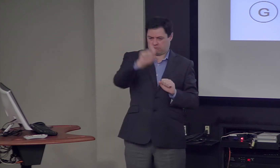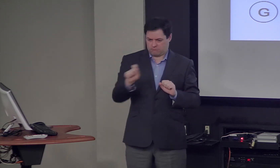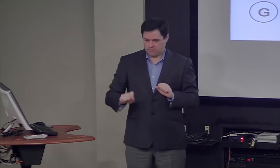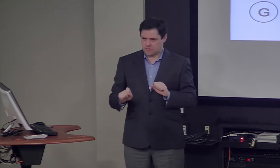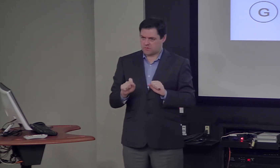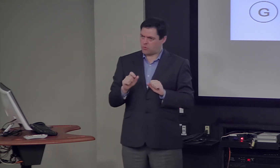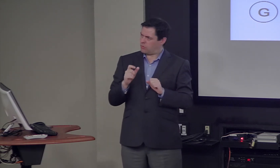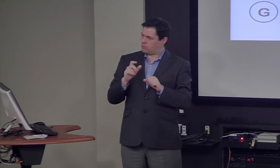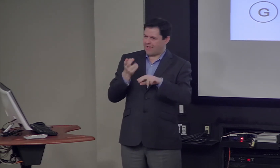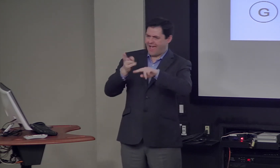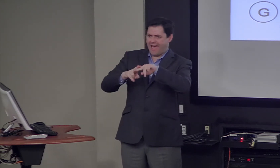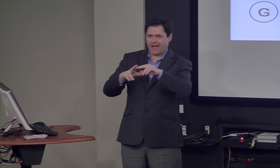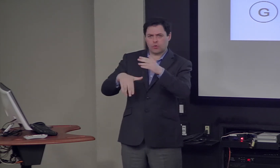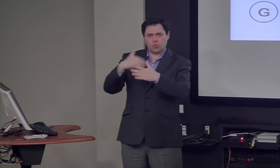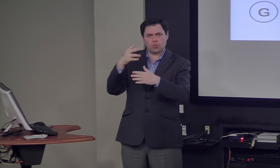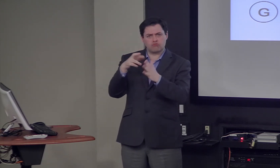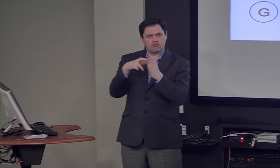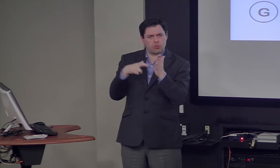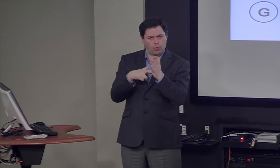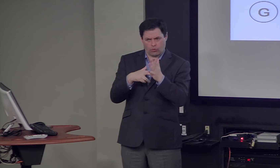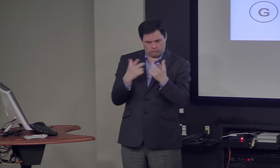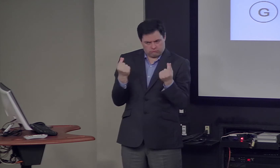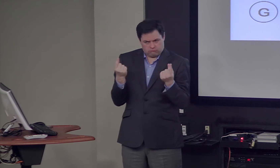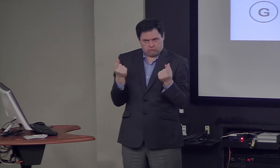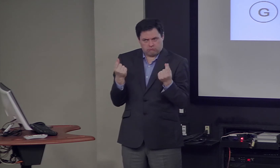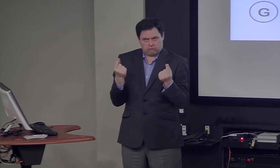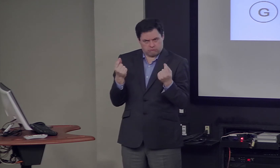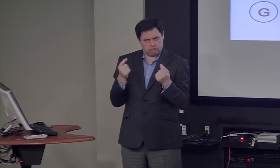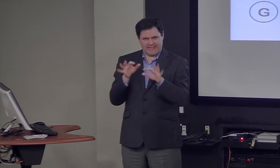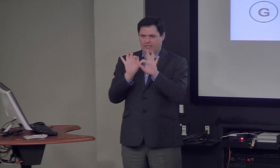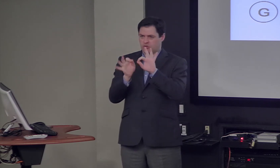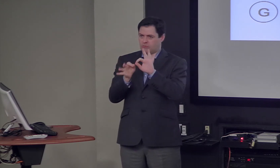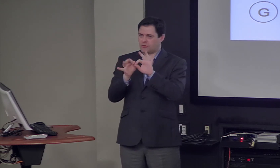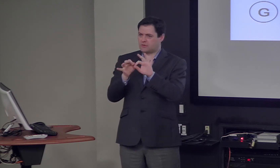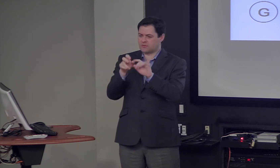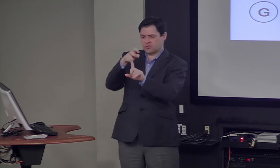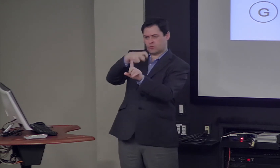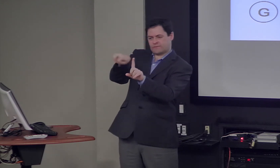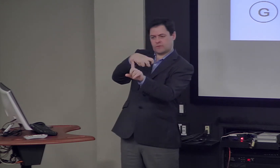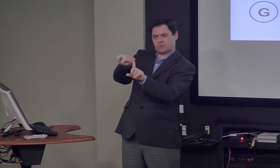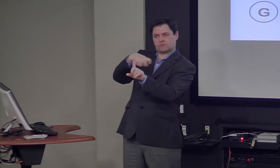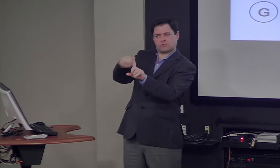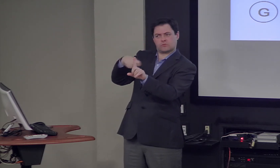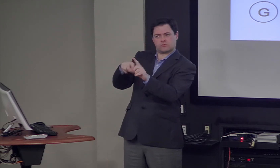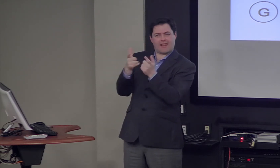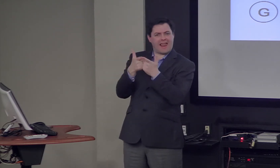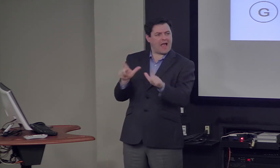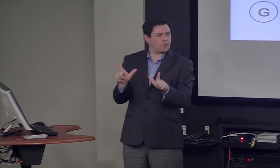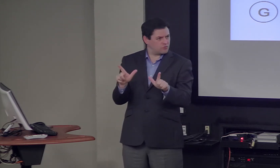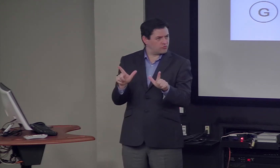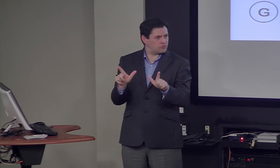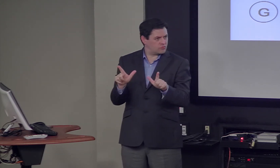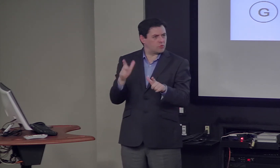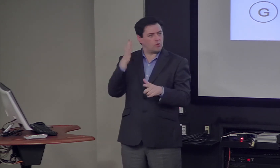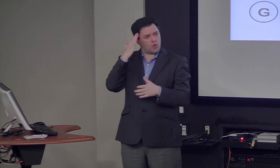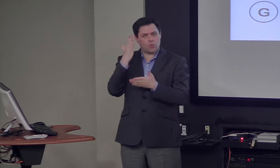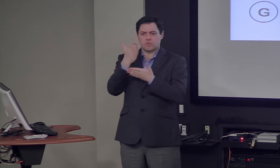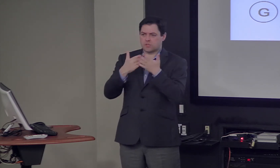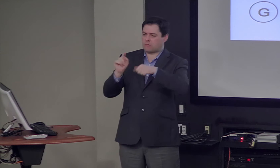new rule, they have to additionally process the circles. As we know, interpreters are constantly switching between